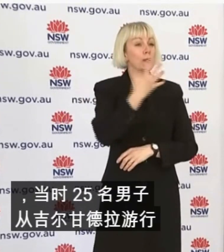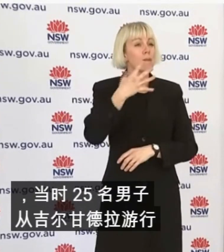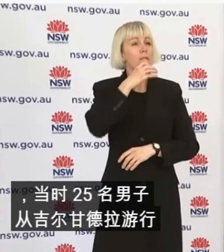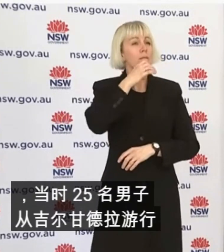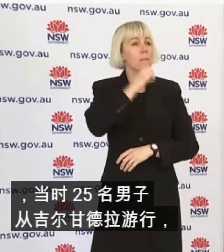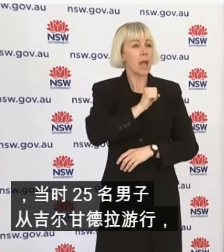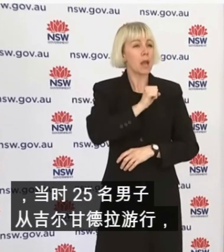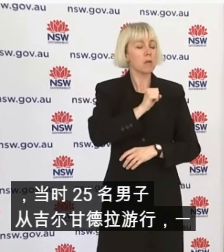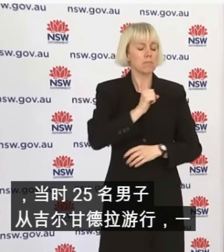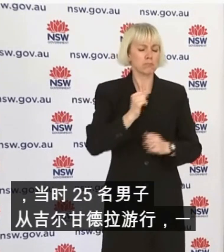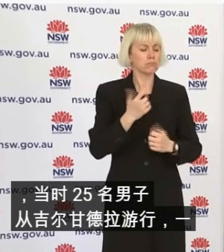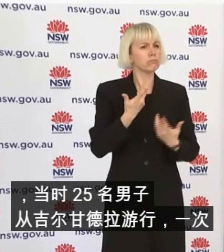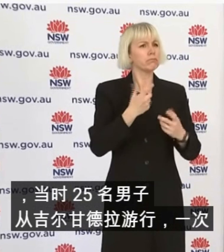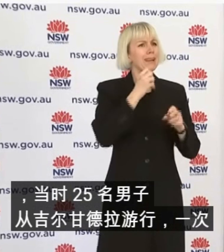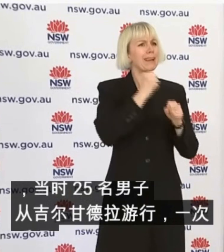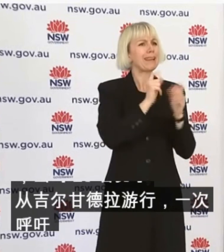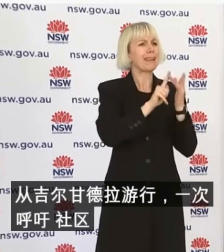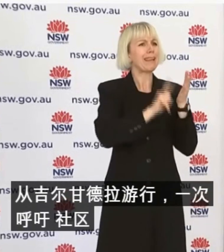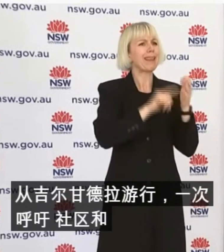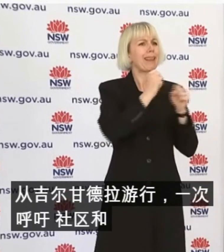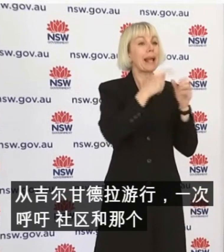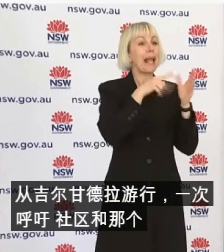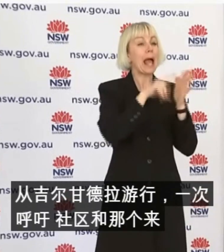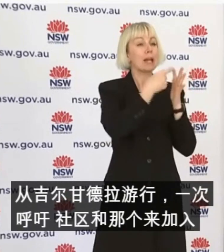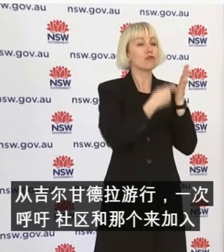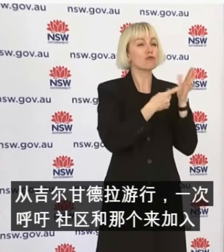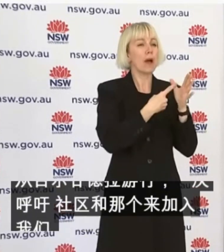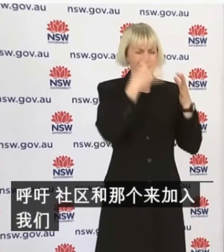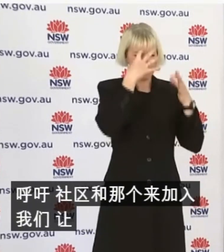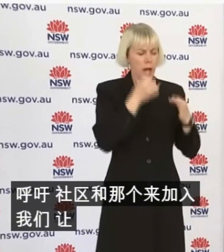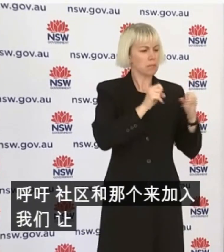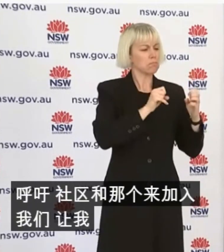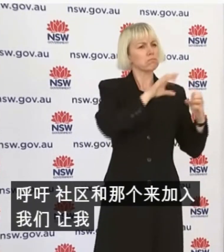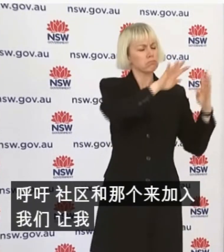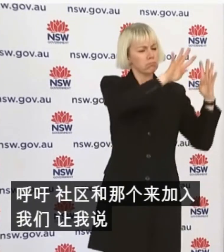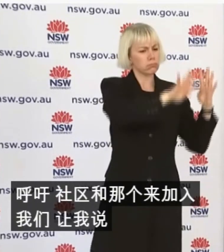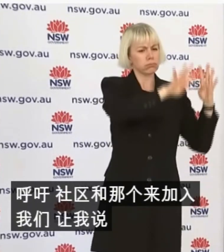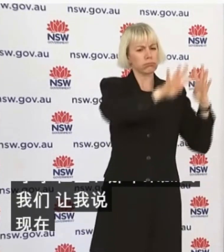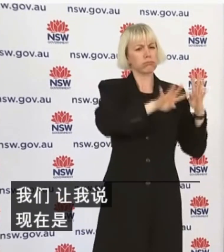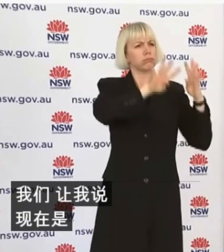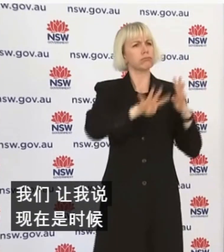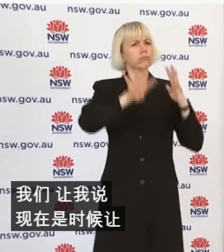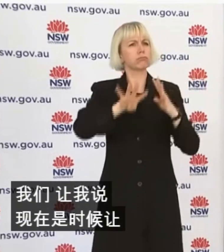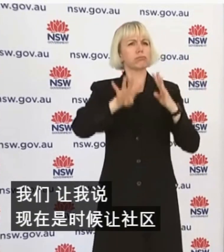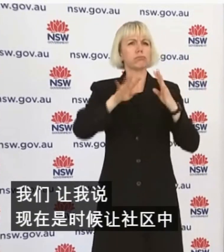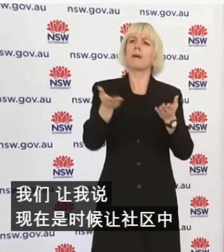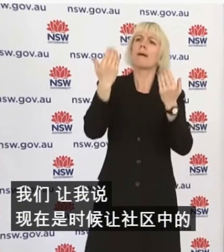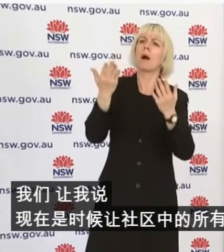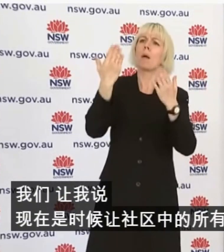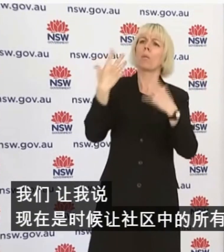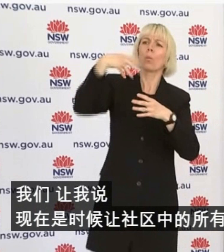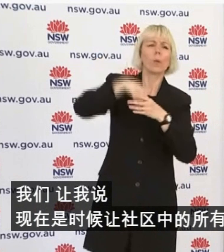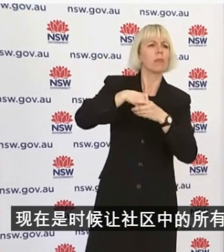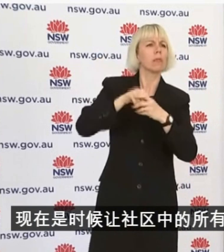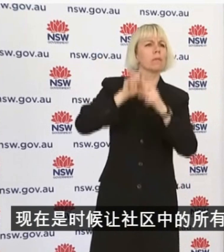Gilgandra with one call to the community, and that was, come join us. let me say right now is the time for all